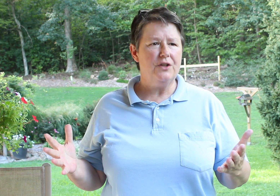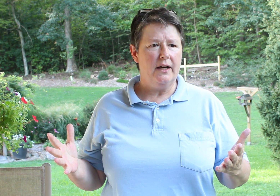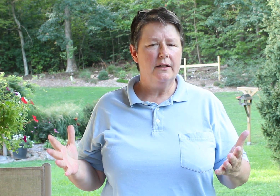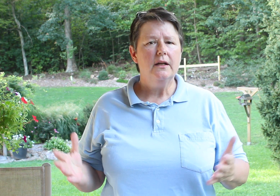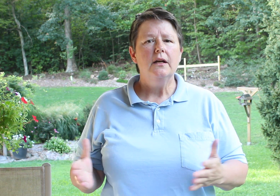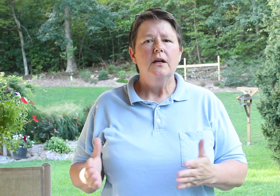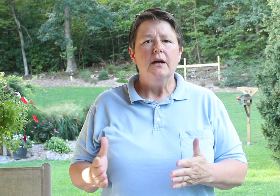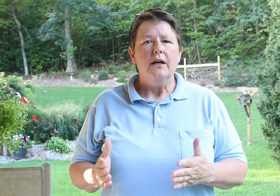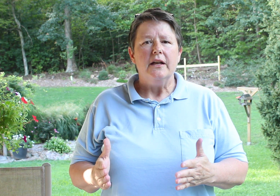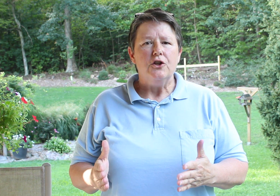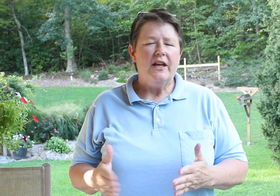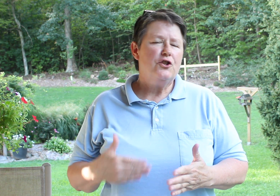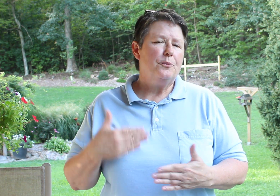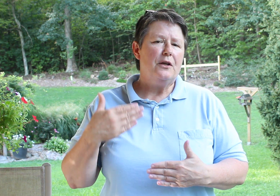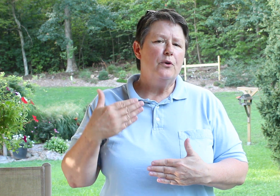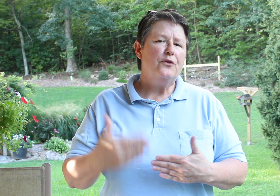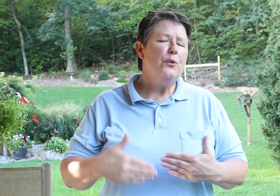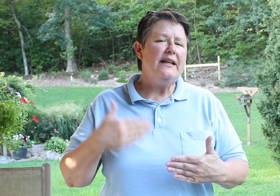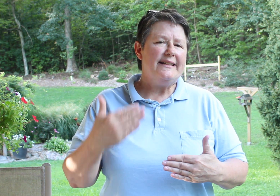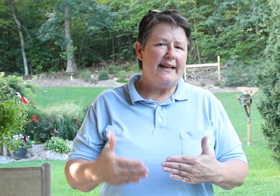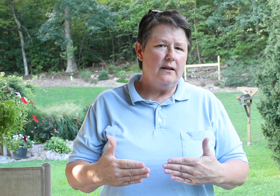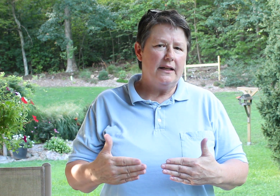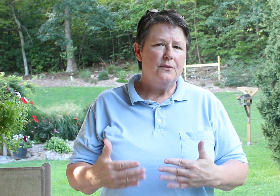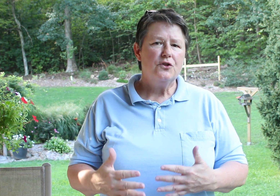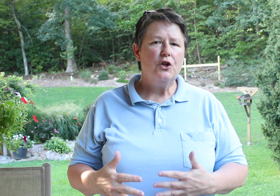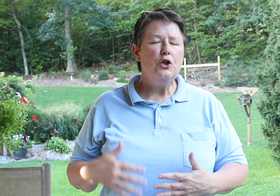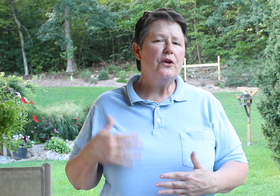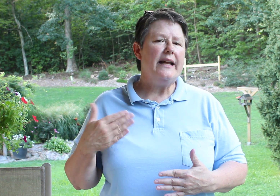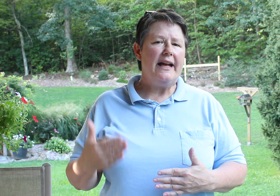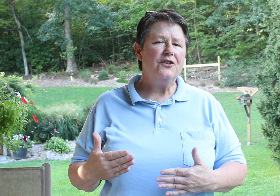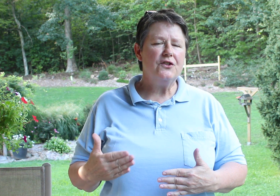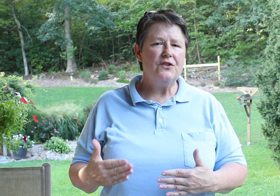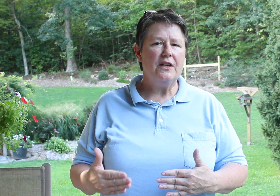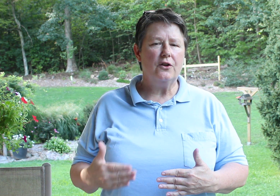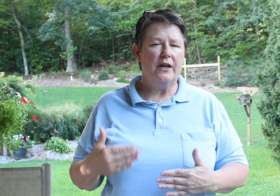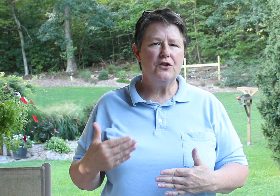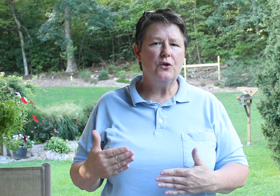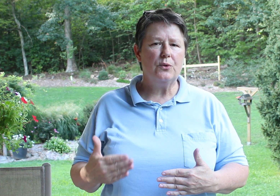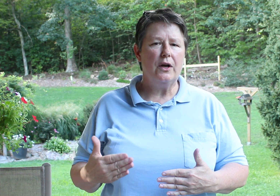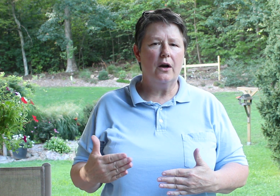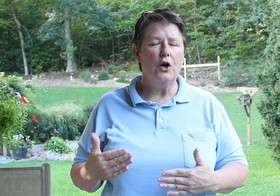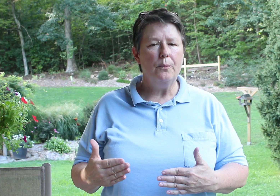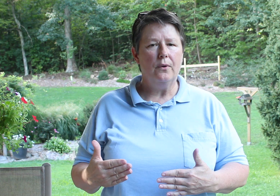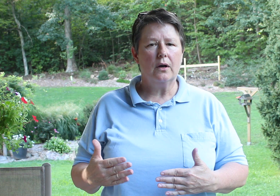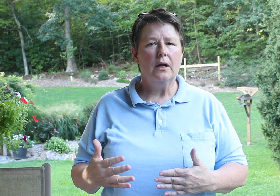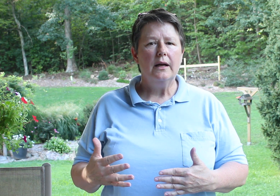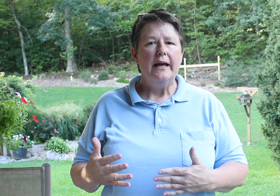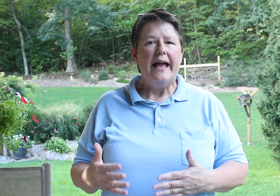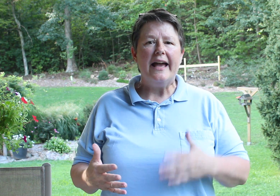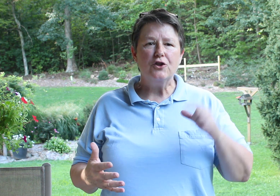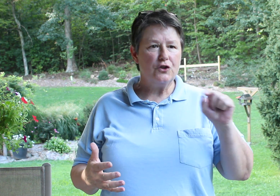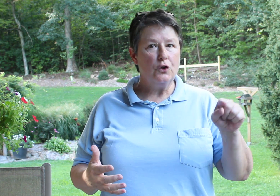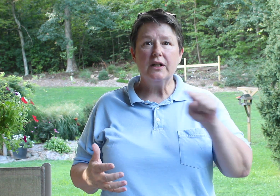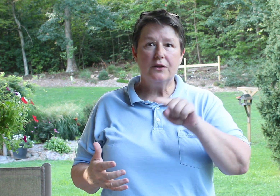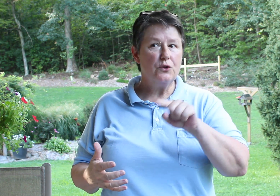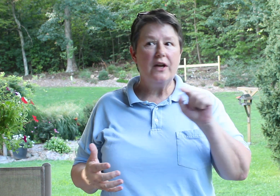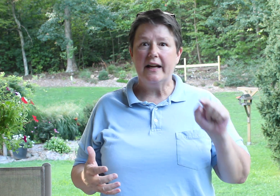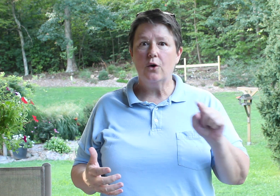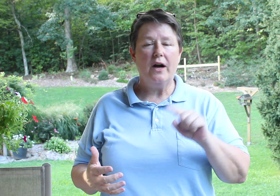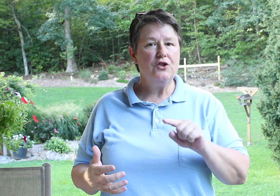done, they should be reviewing daily. So you can ask to see their SQ3R notebook and just look at those heading